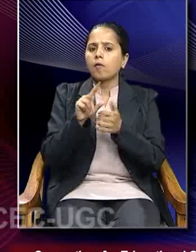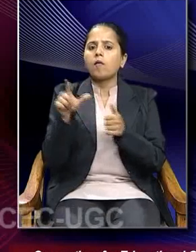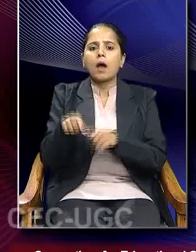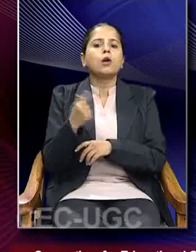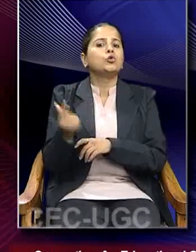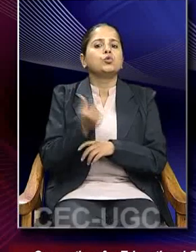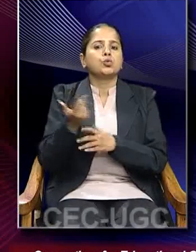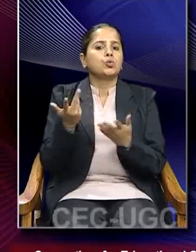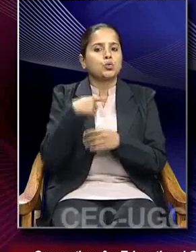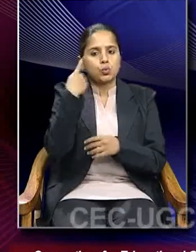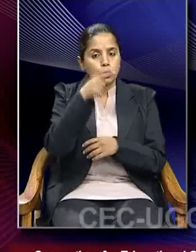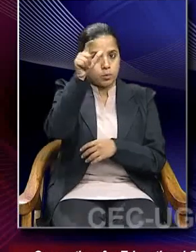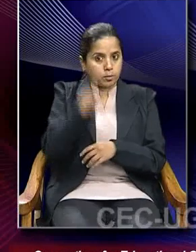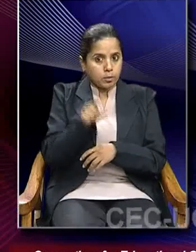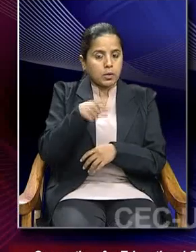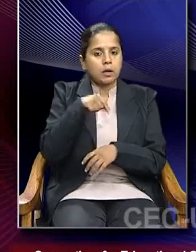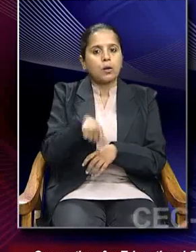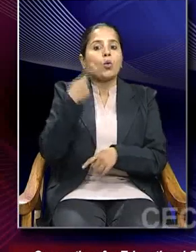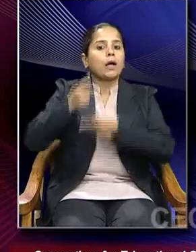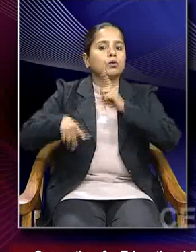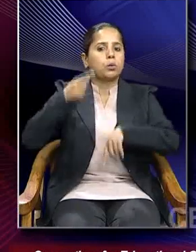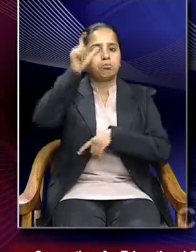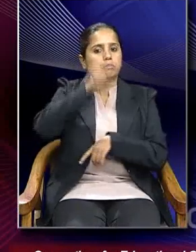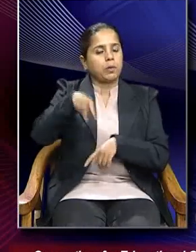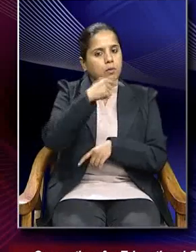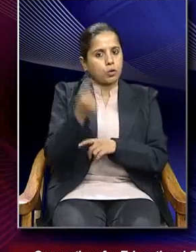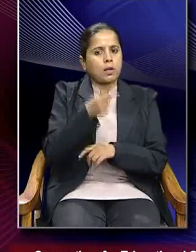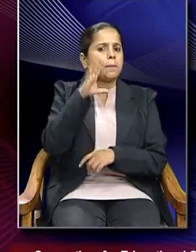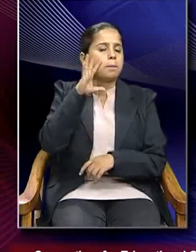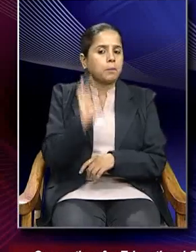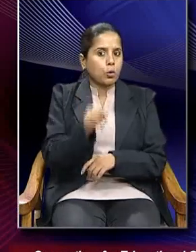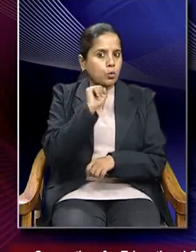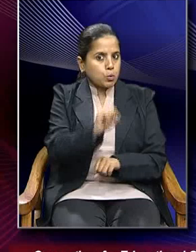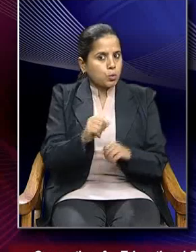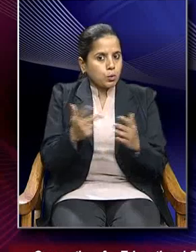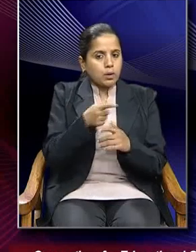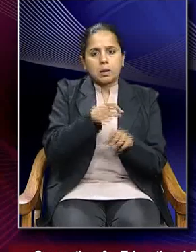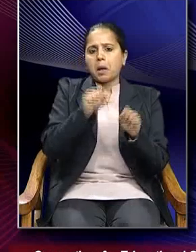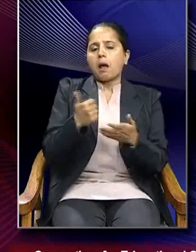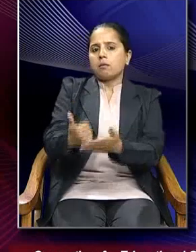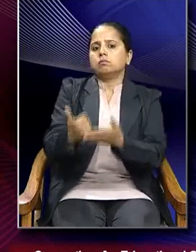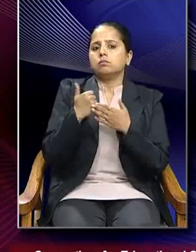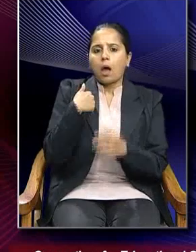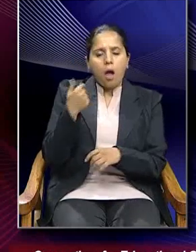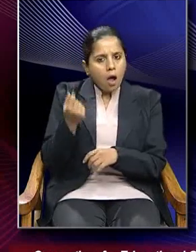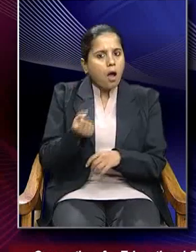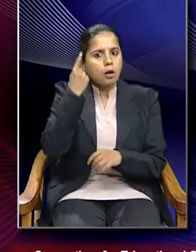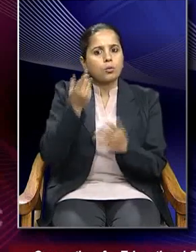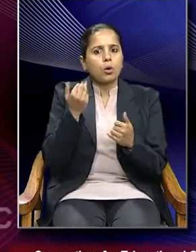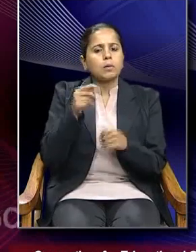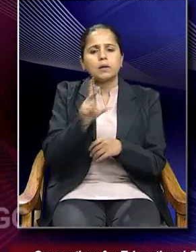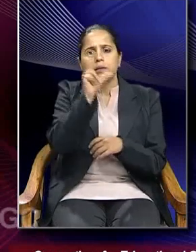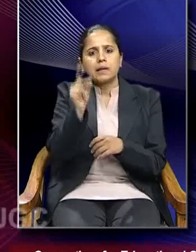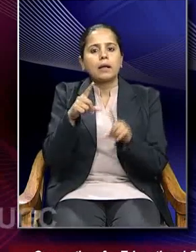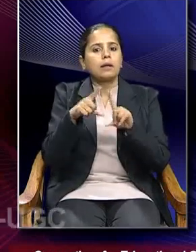used by the historians, but the importance is that it can help us to understand